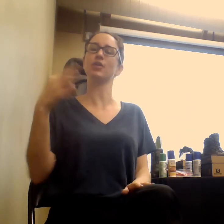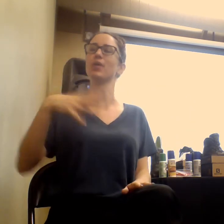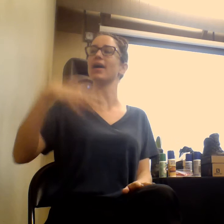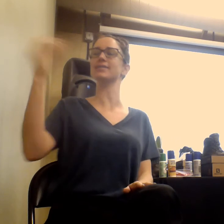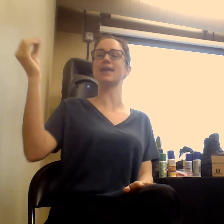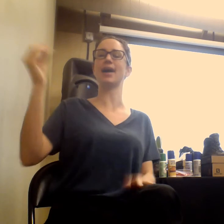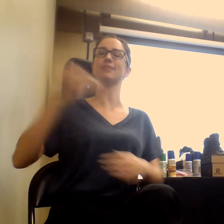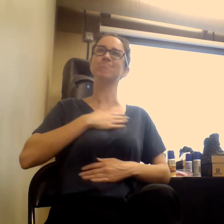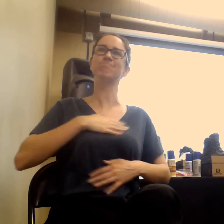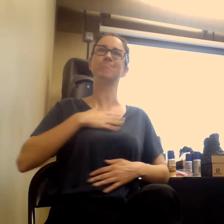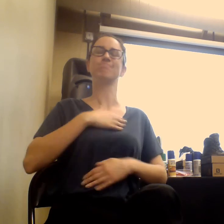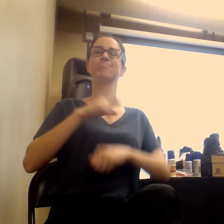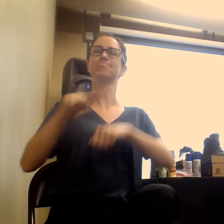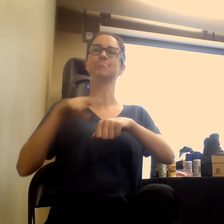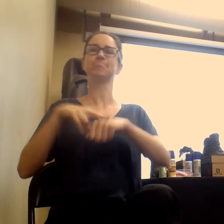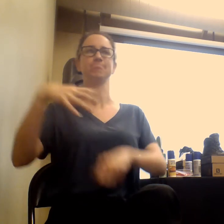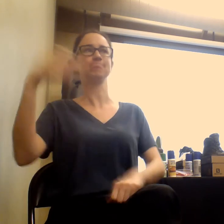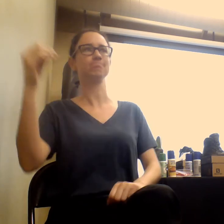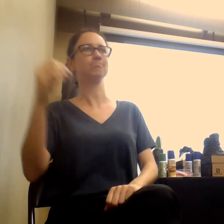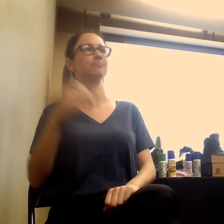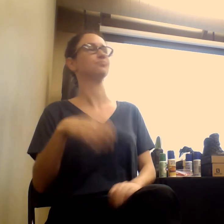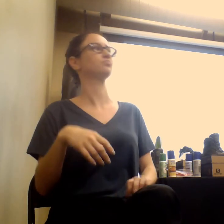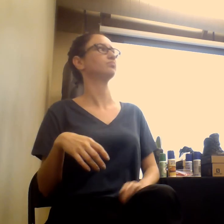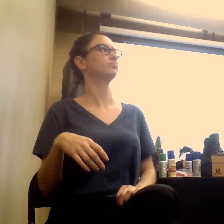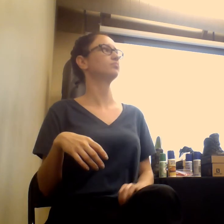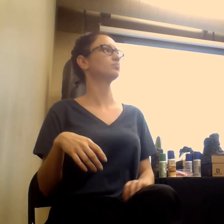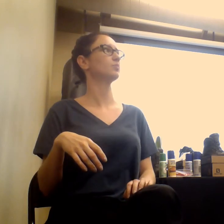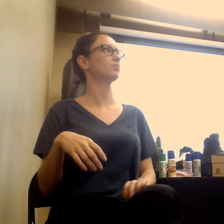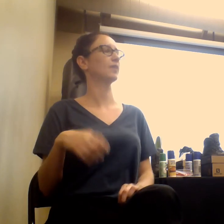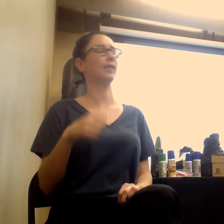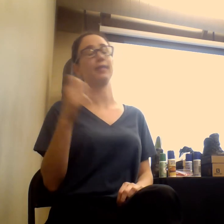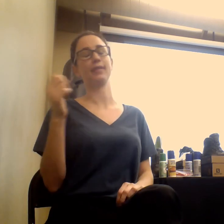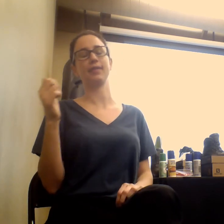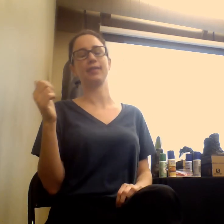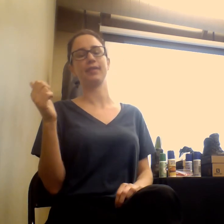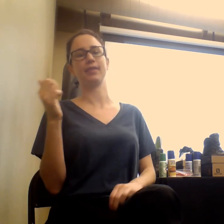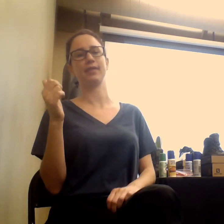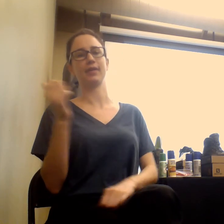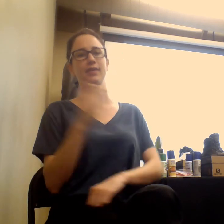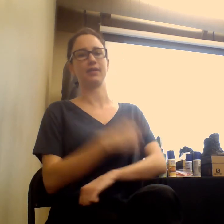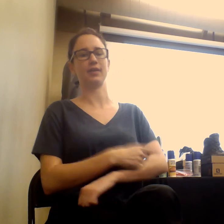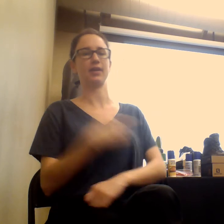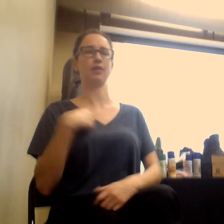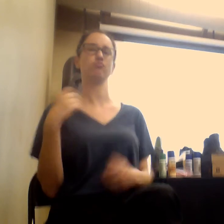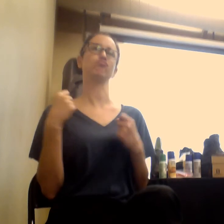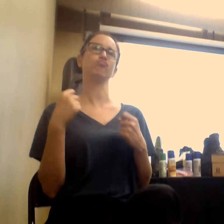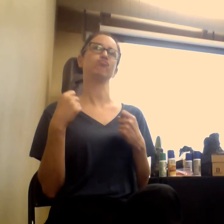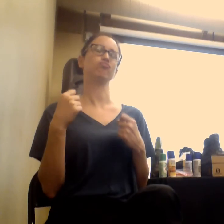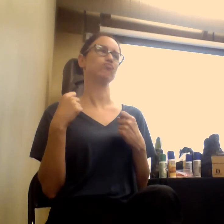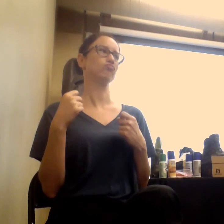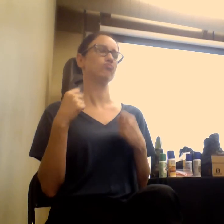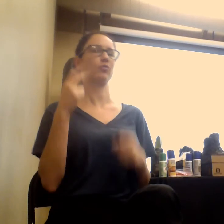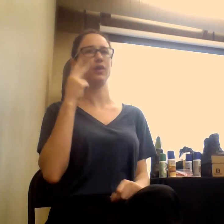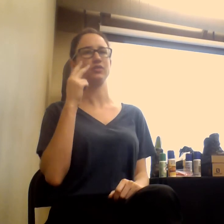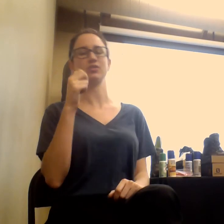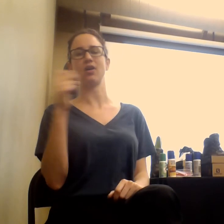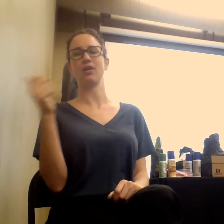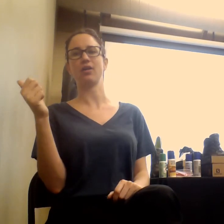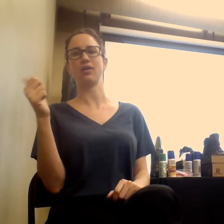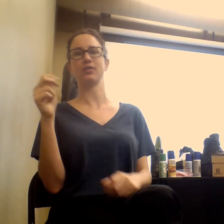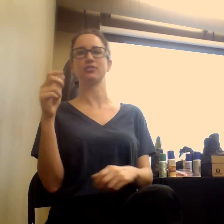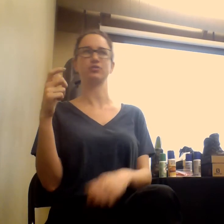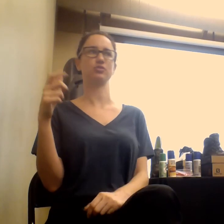where I was coming from, I passed somebody that had an REI Texas sticker in the back of his truck. I was like, man, this is awesome. So we're getting the word